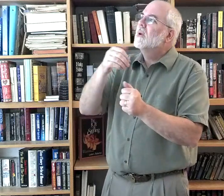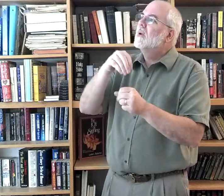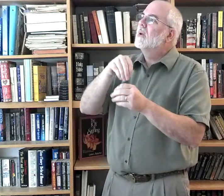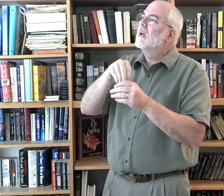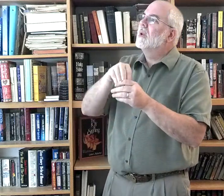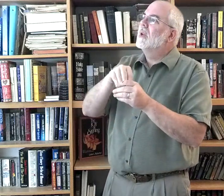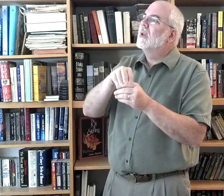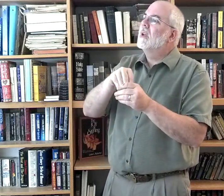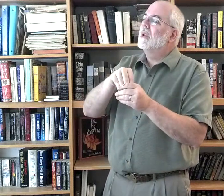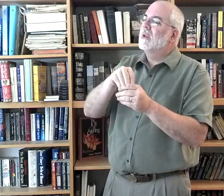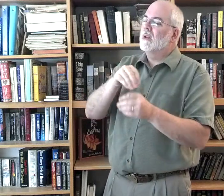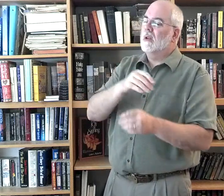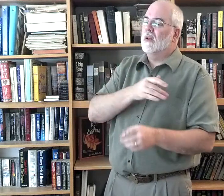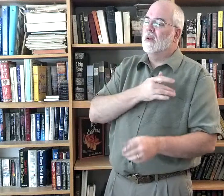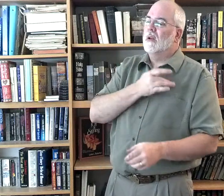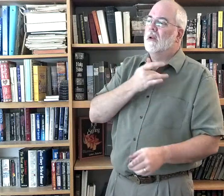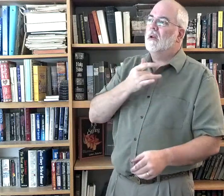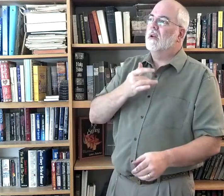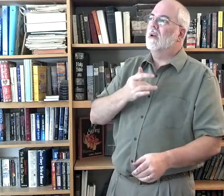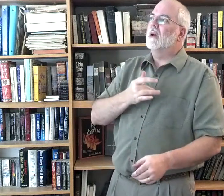Purer in